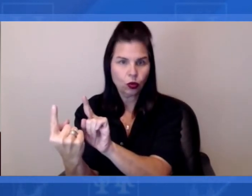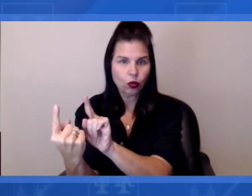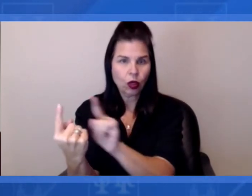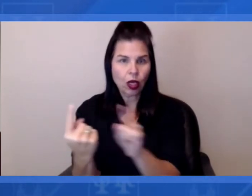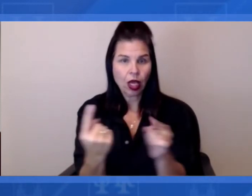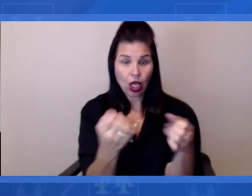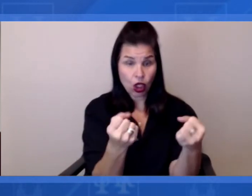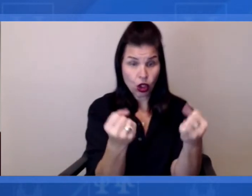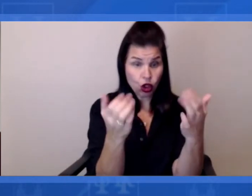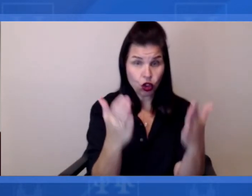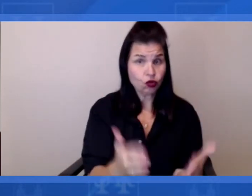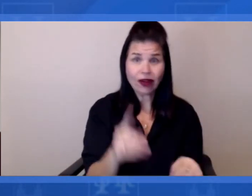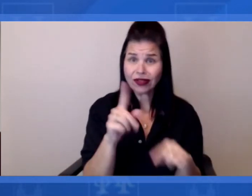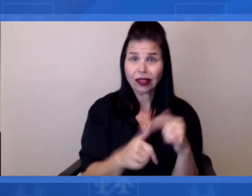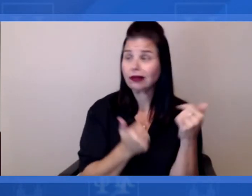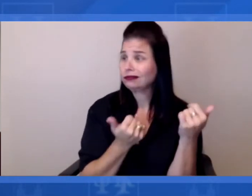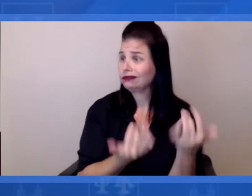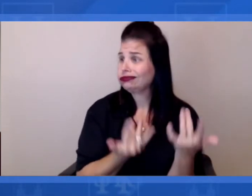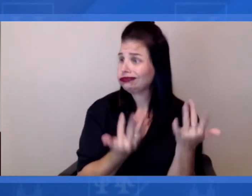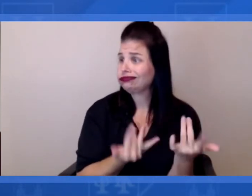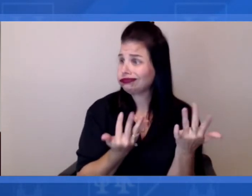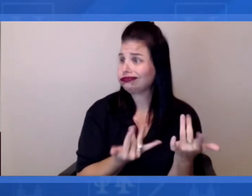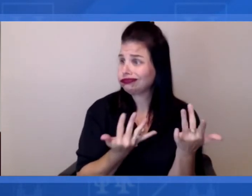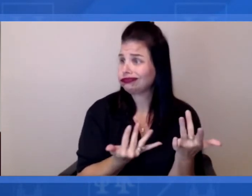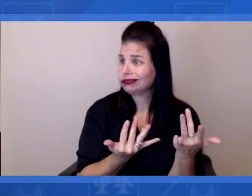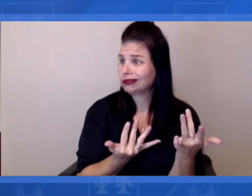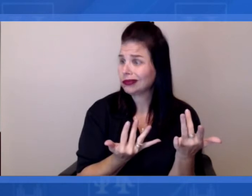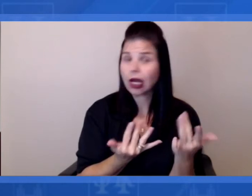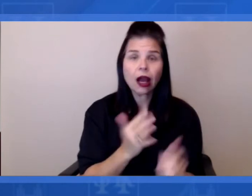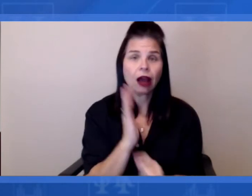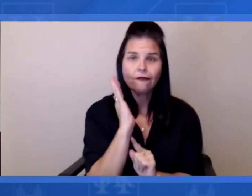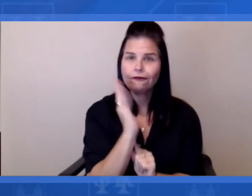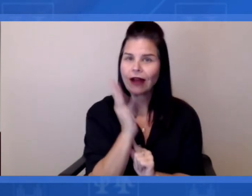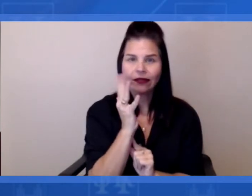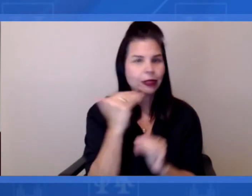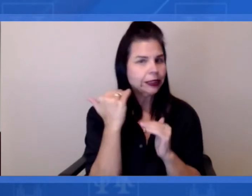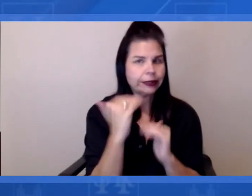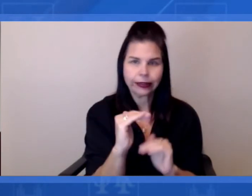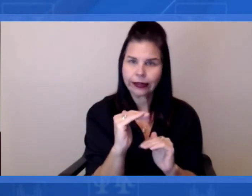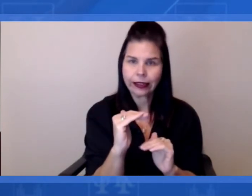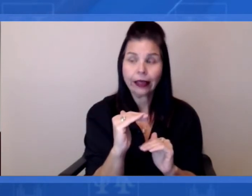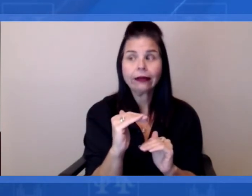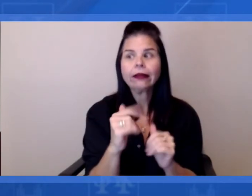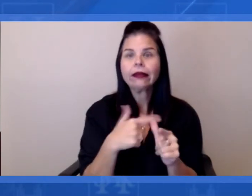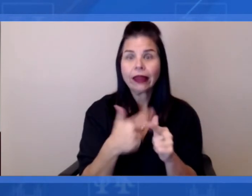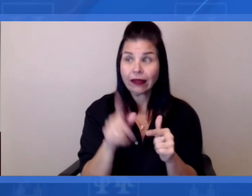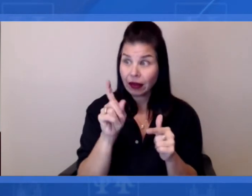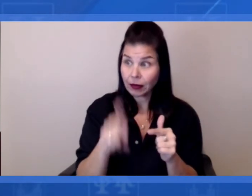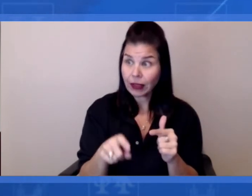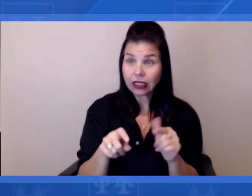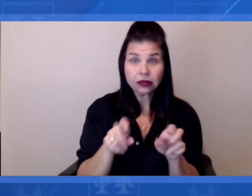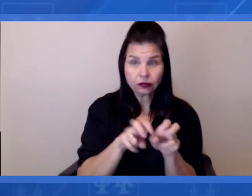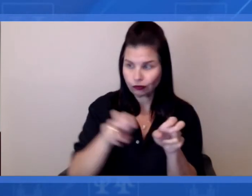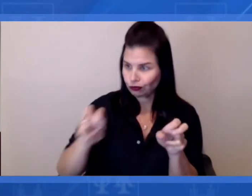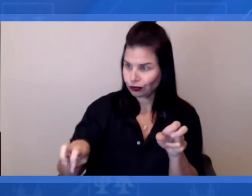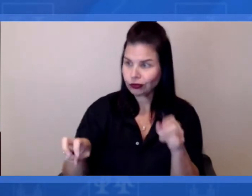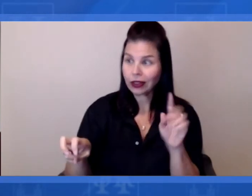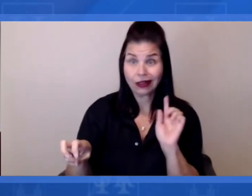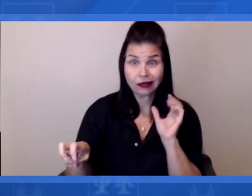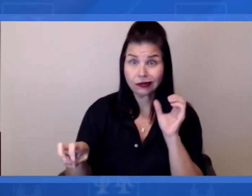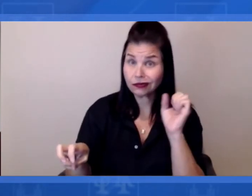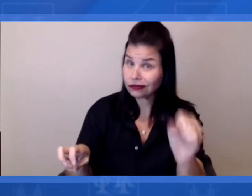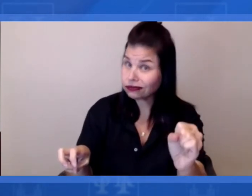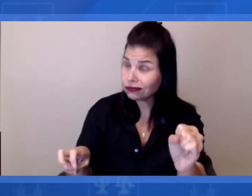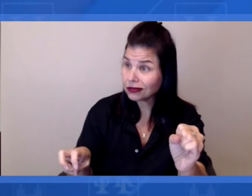drivers cannot wait longer than 5 minutes at a destination before needing to proceed to their next scheduled trip.